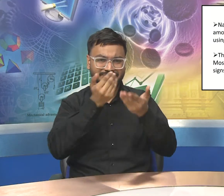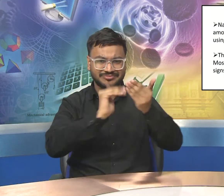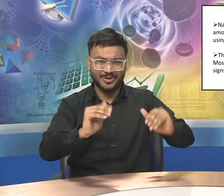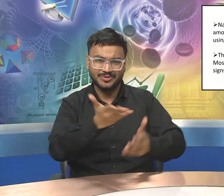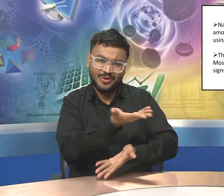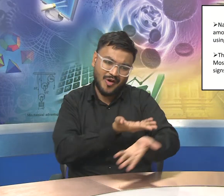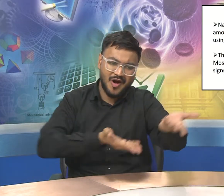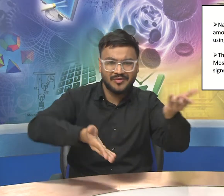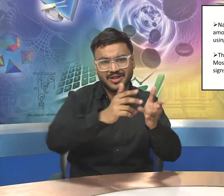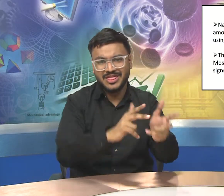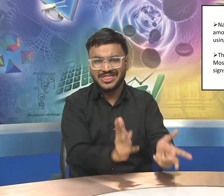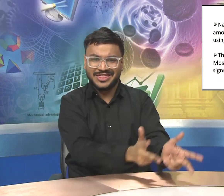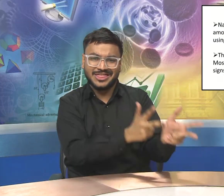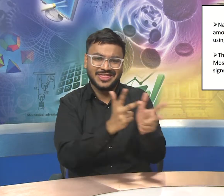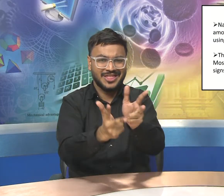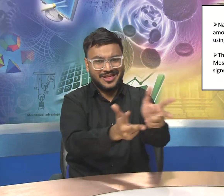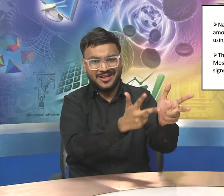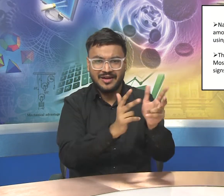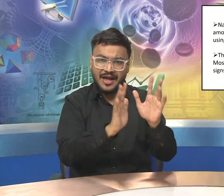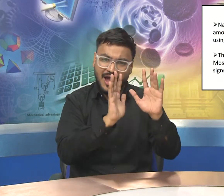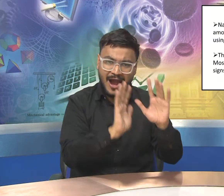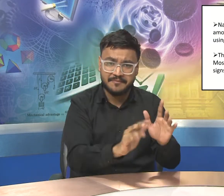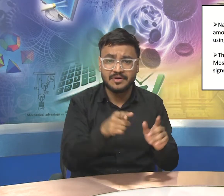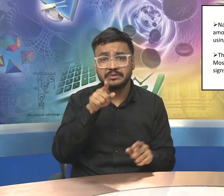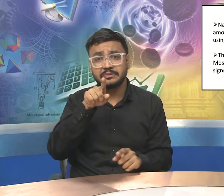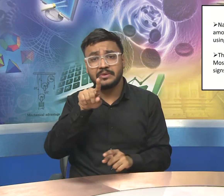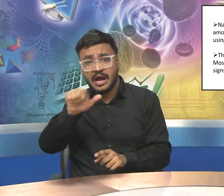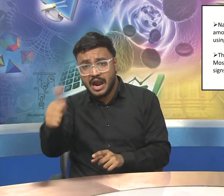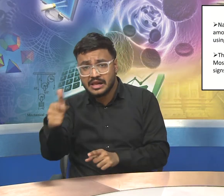These signs were not taught by any teachers.